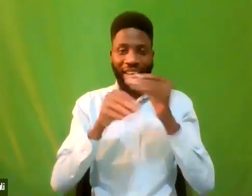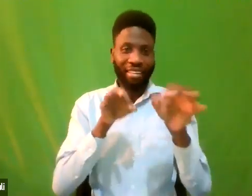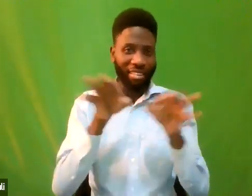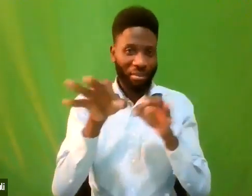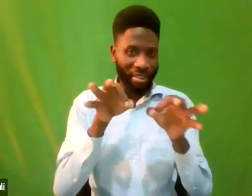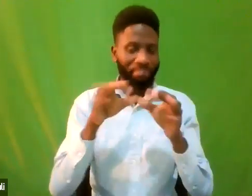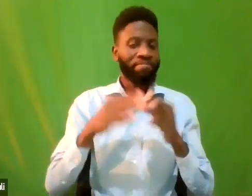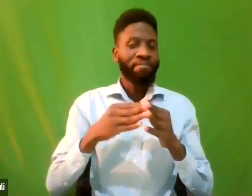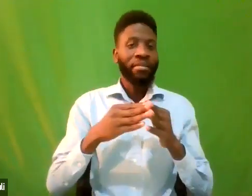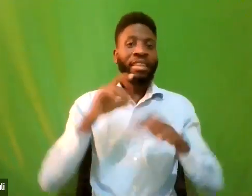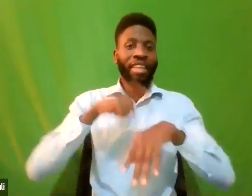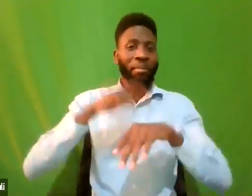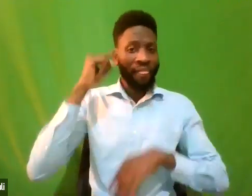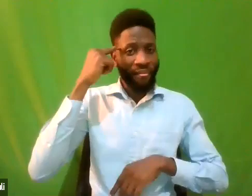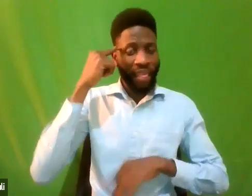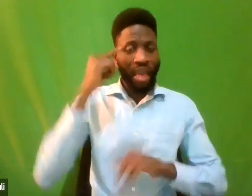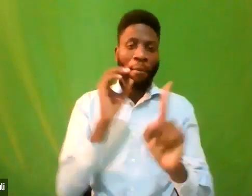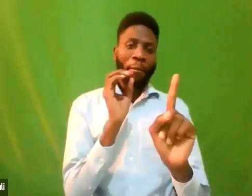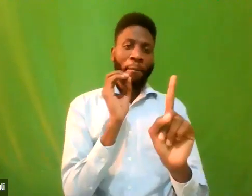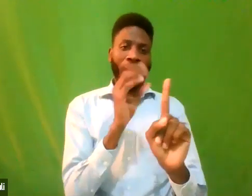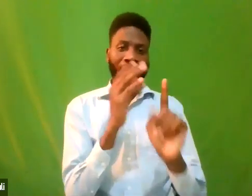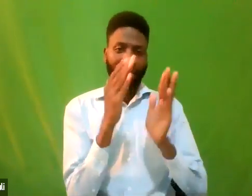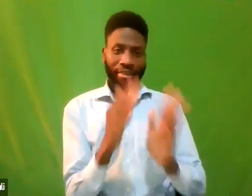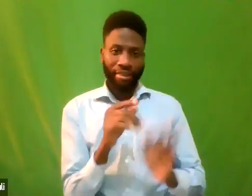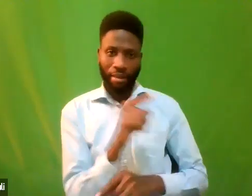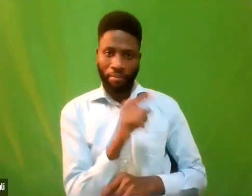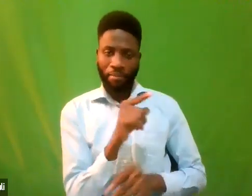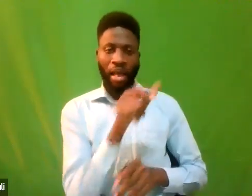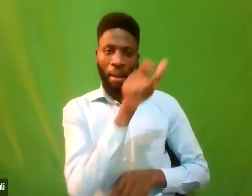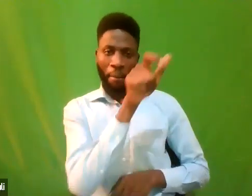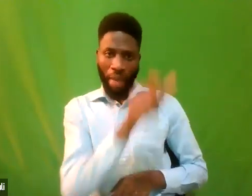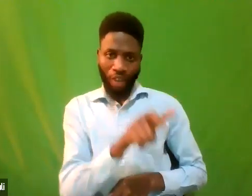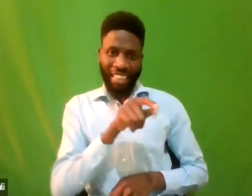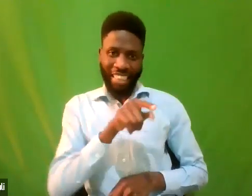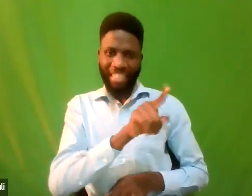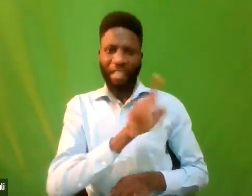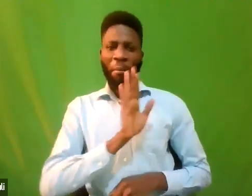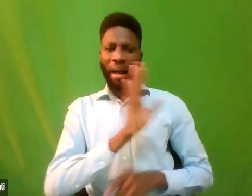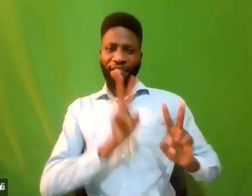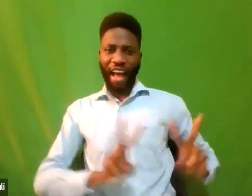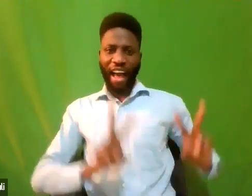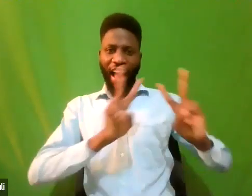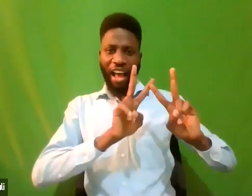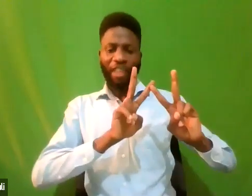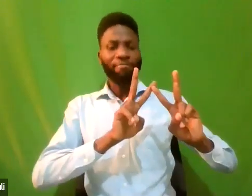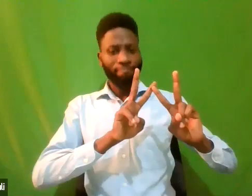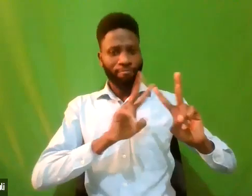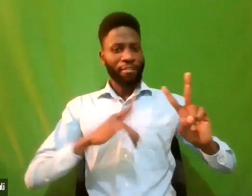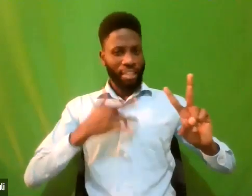a mentor, it is actually someone who has values that you admire. They don't have to be copy-paste like